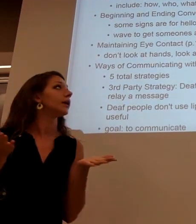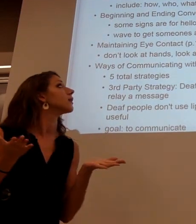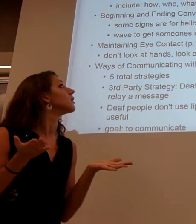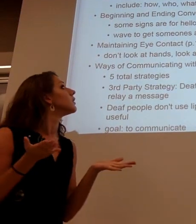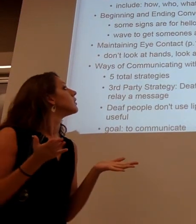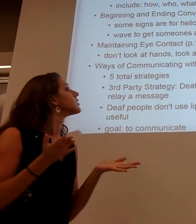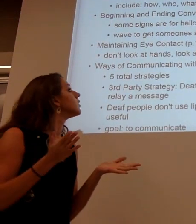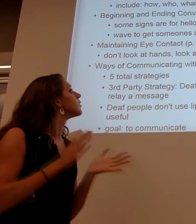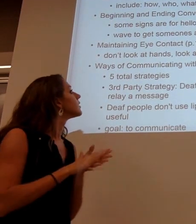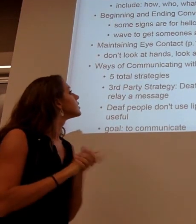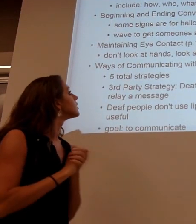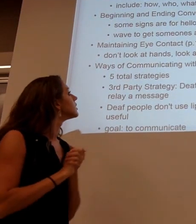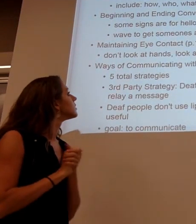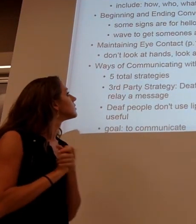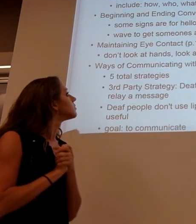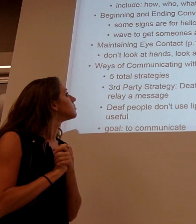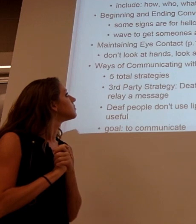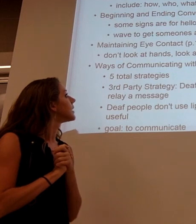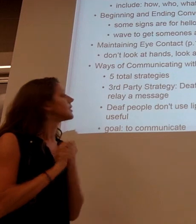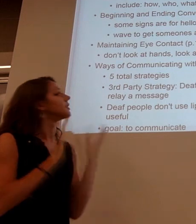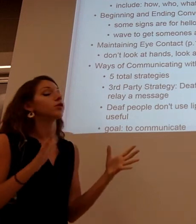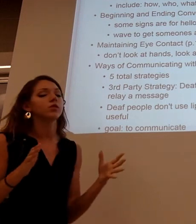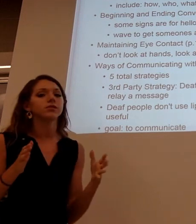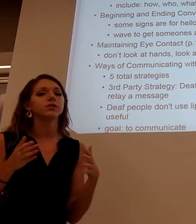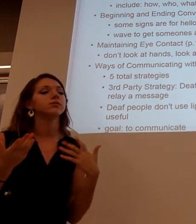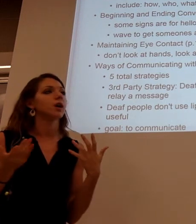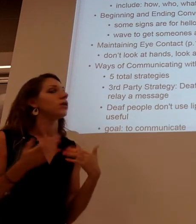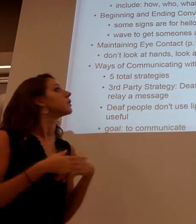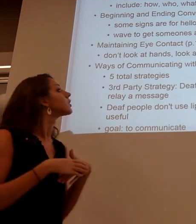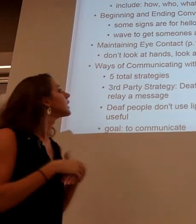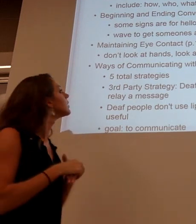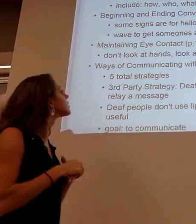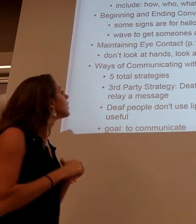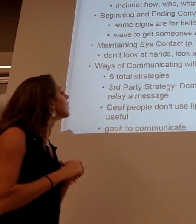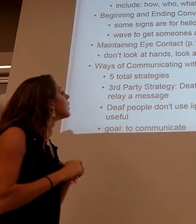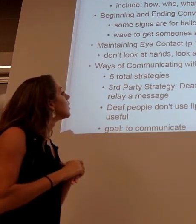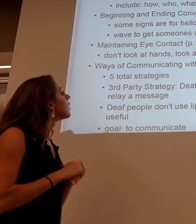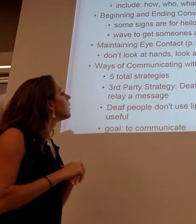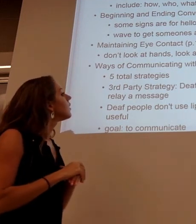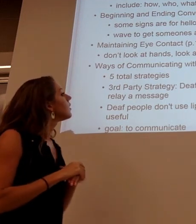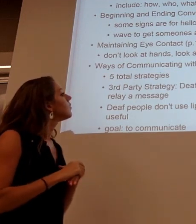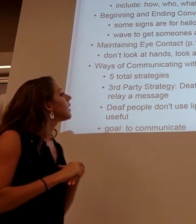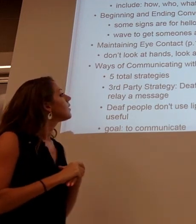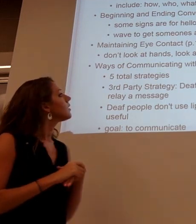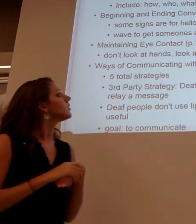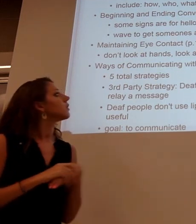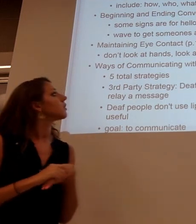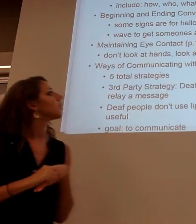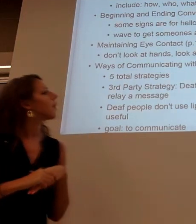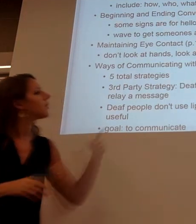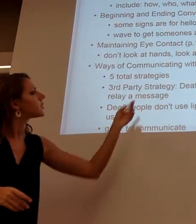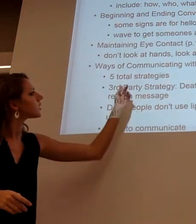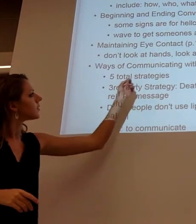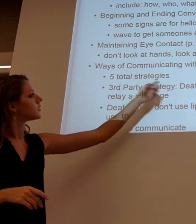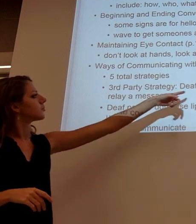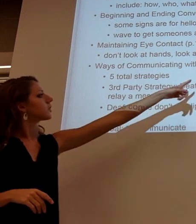doing. So that shouldn't make it difficult to not look at their hands. And then I believe it talks about this in your book.